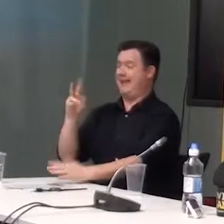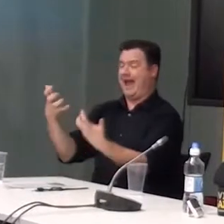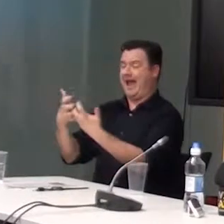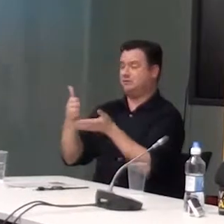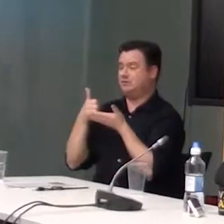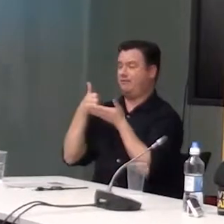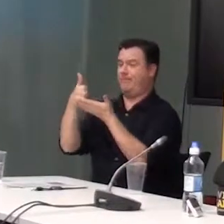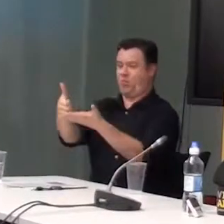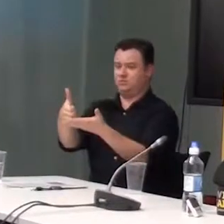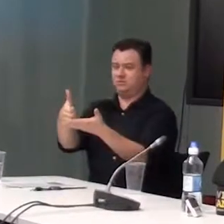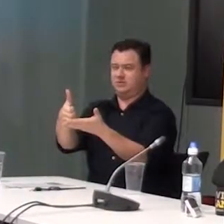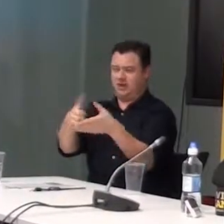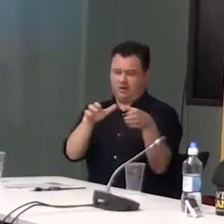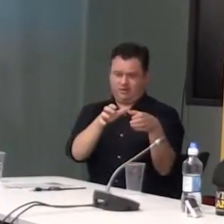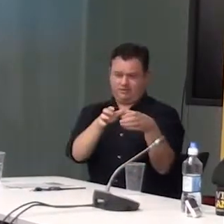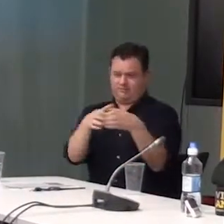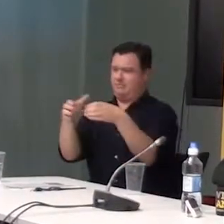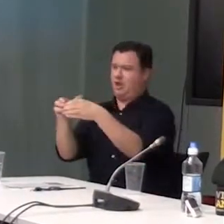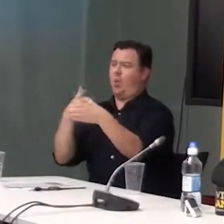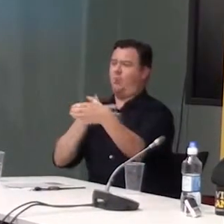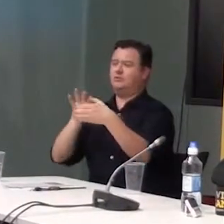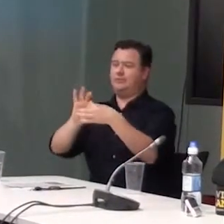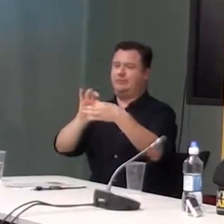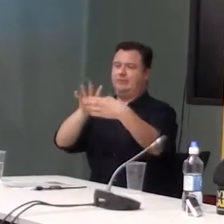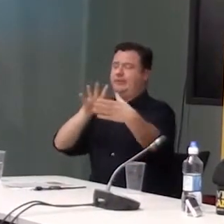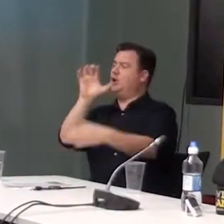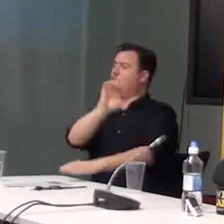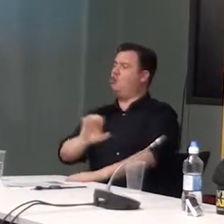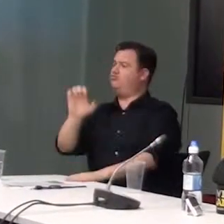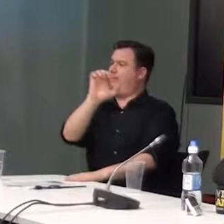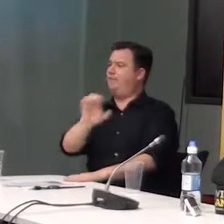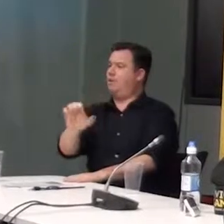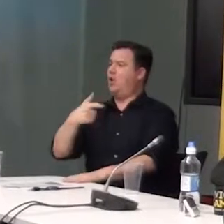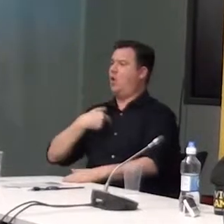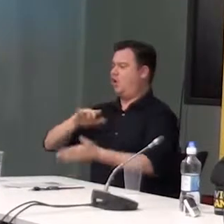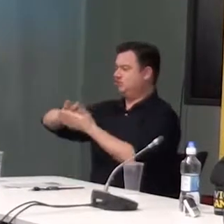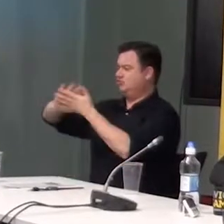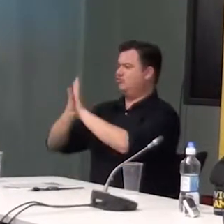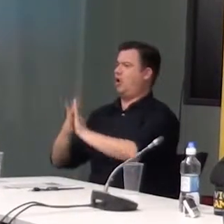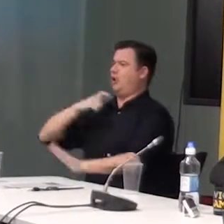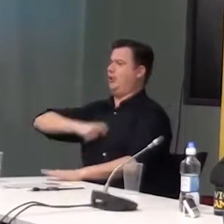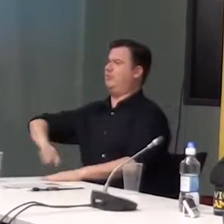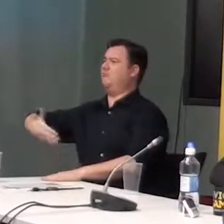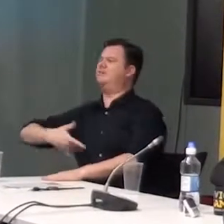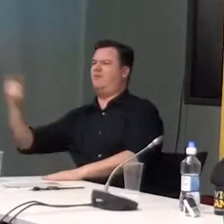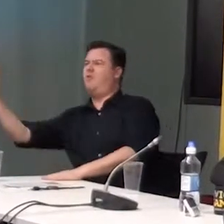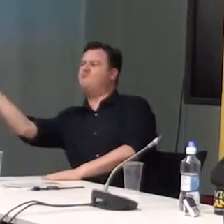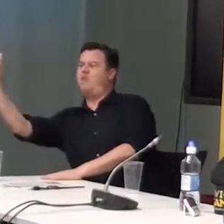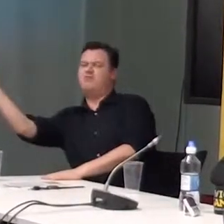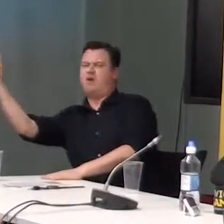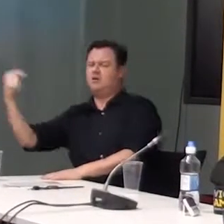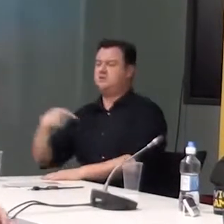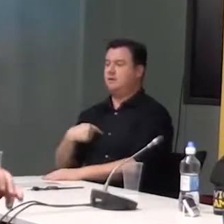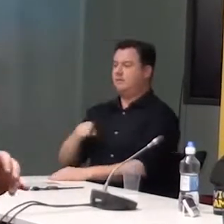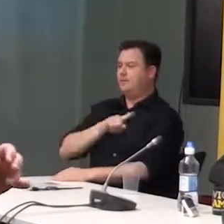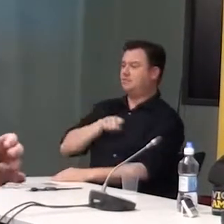support the parties that want us to leave Europe or the parties that want to destroy human rights and equality. Because those are the things